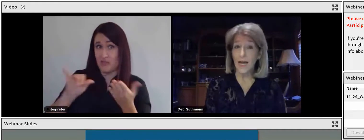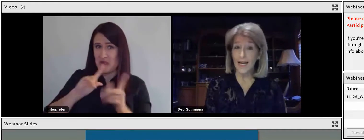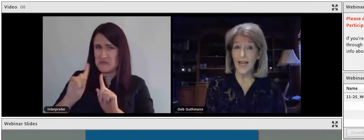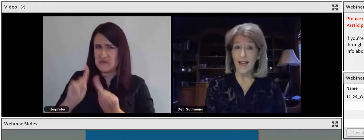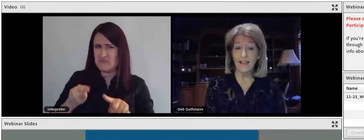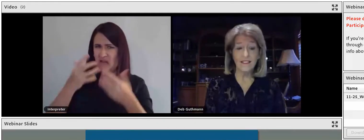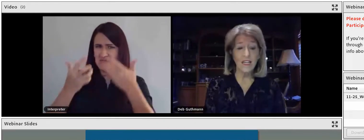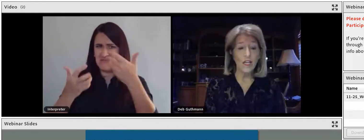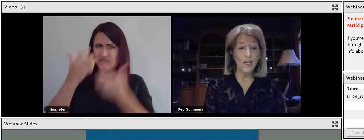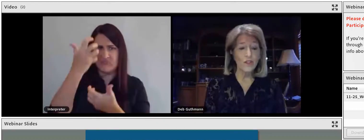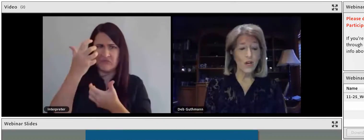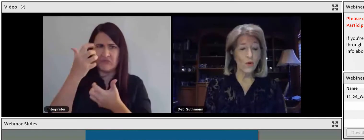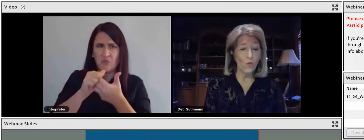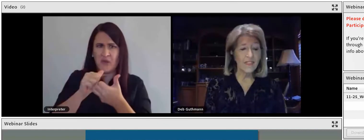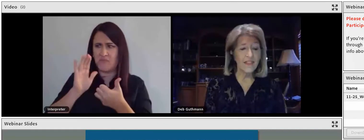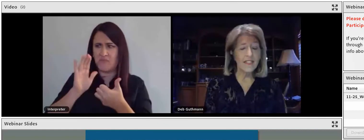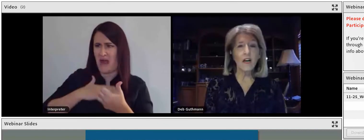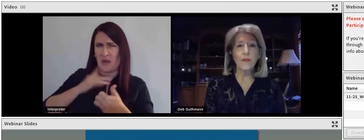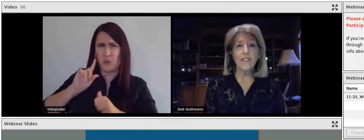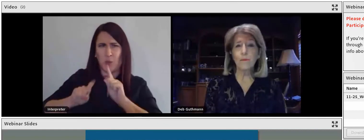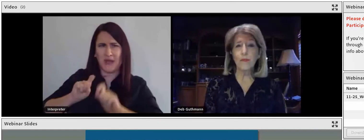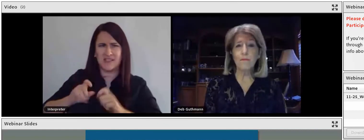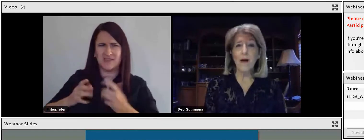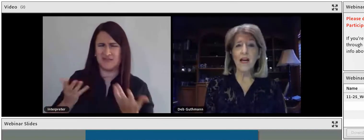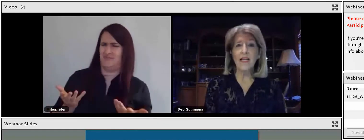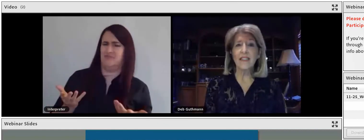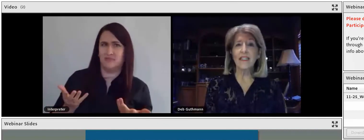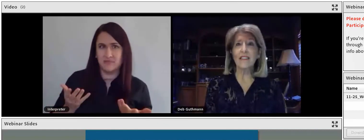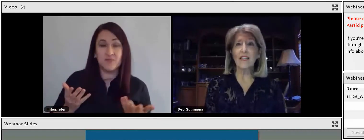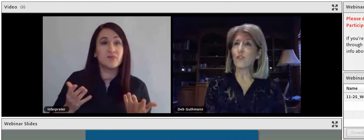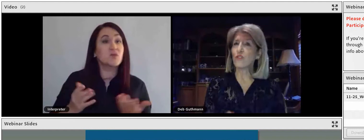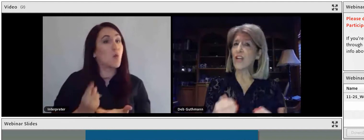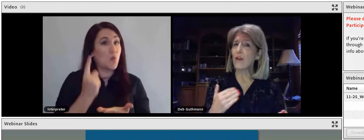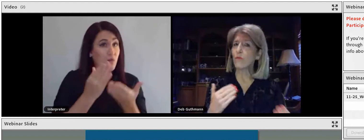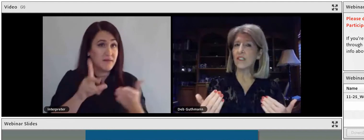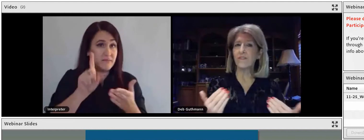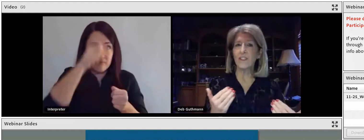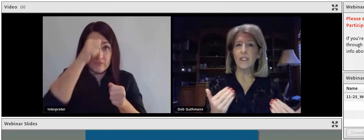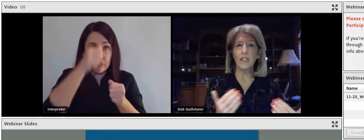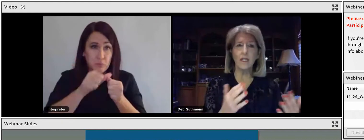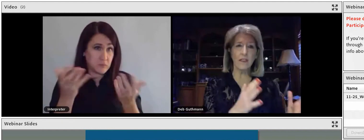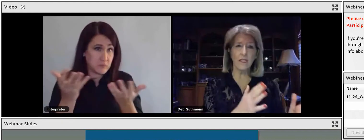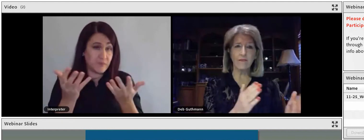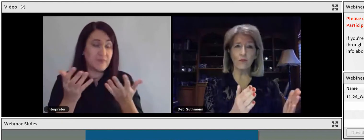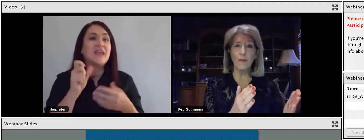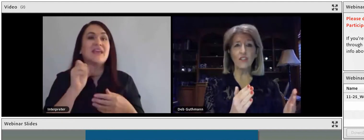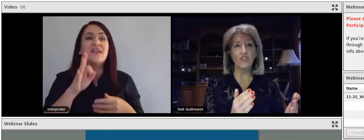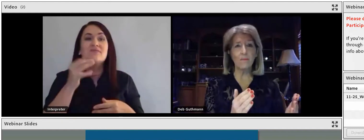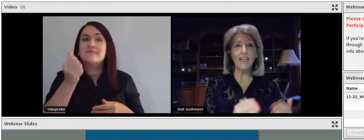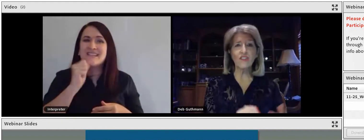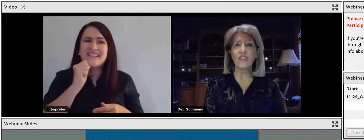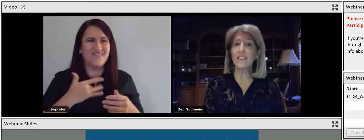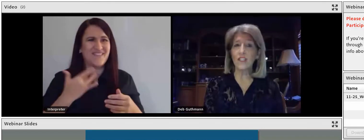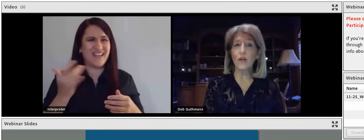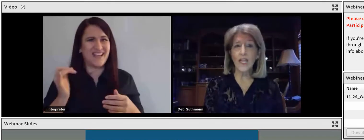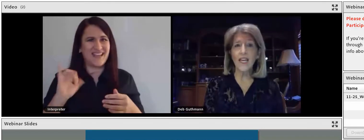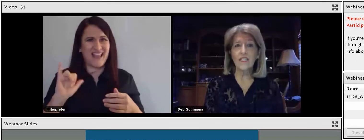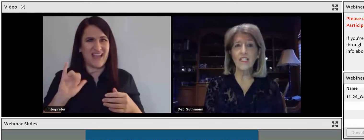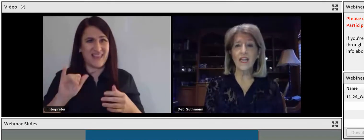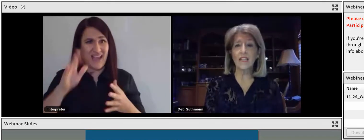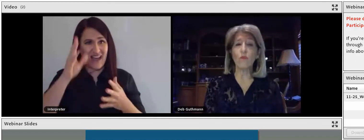match with the question I asked. So one thing to always keep in mind is if you're not really feeling like the